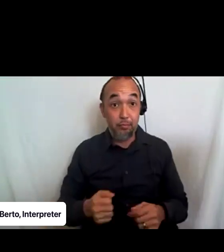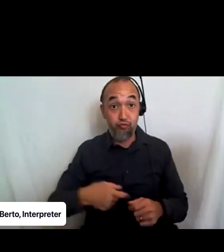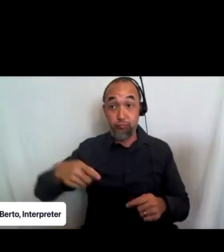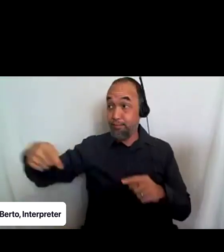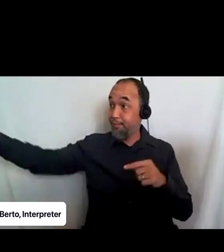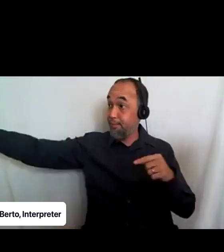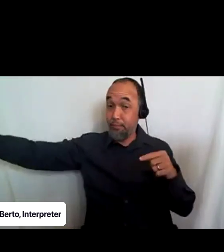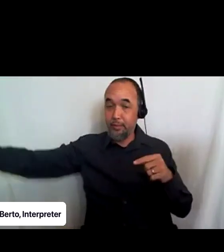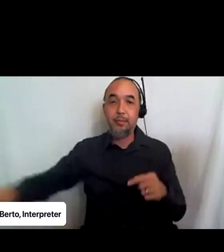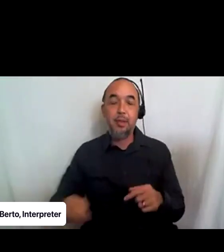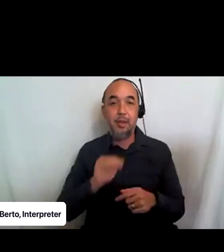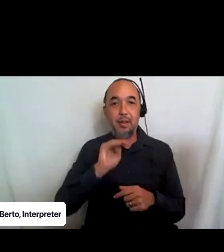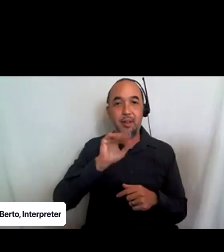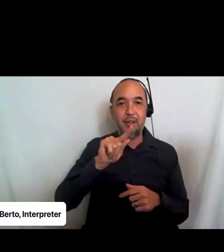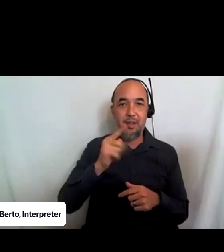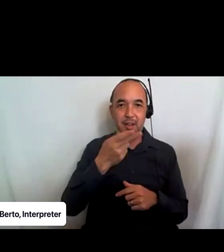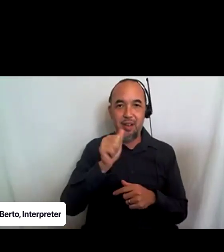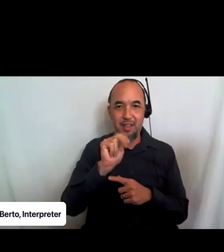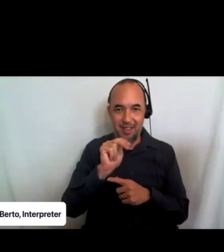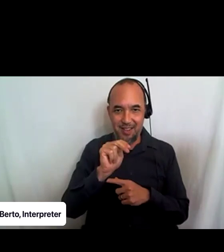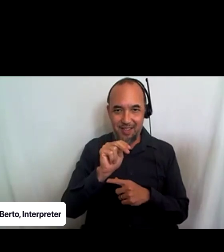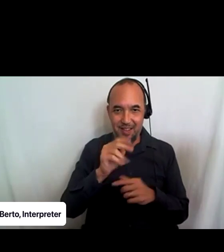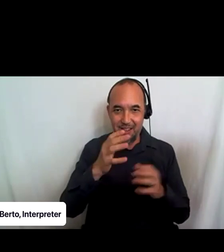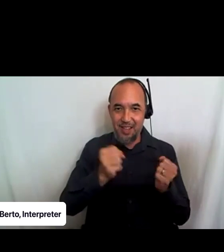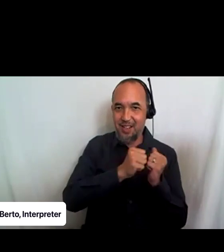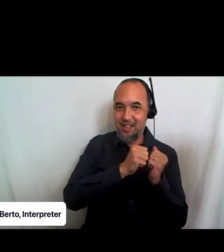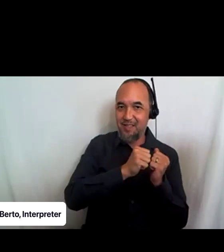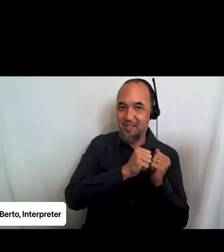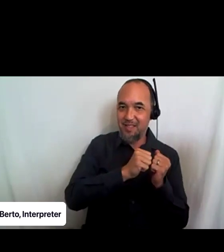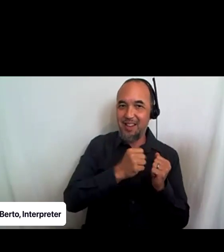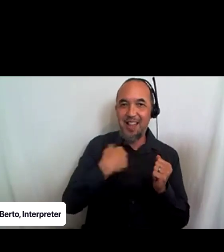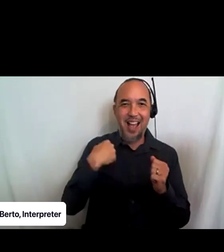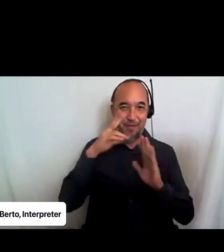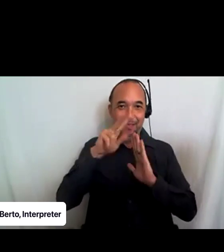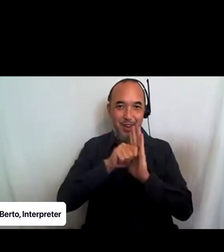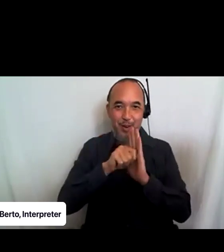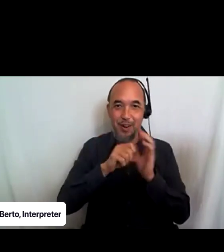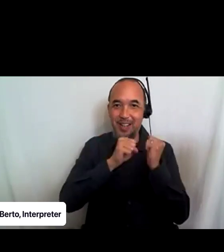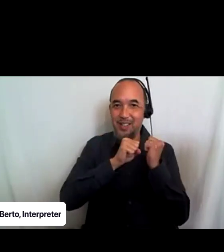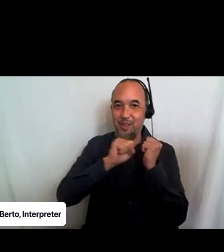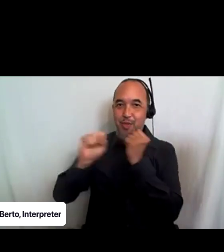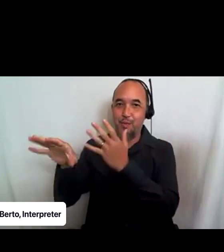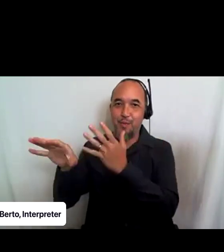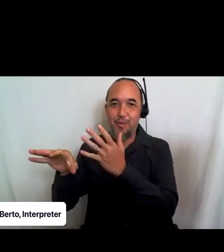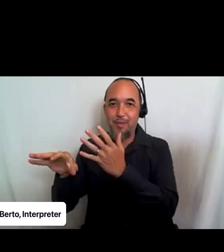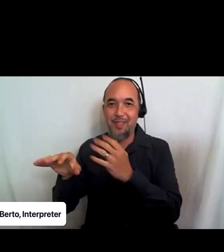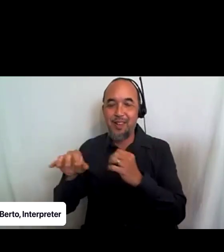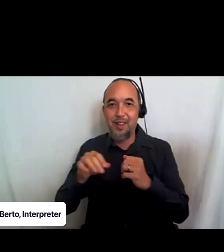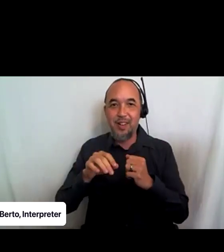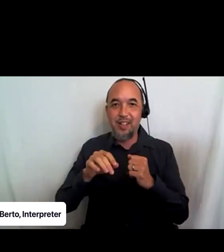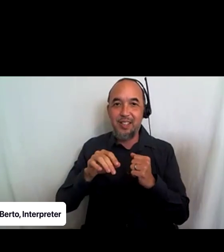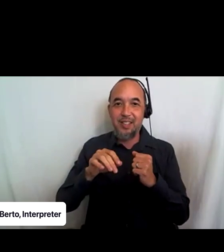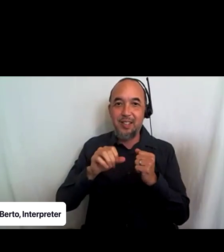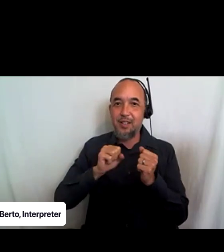And then and then Nathan, it was Nathan's turn, and he took it. And then I have a video of this. He just threw it. There's no other way to say this. He just threw